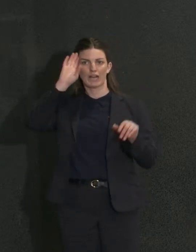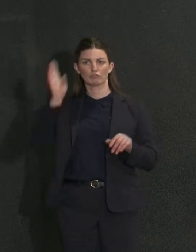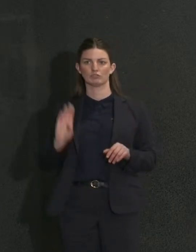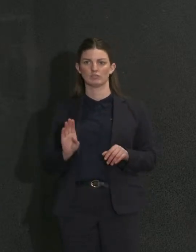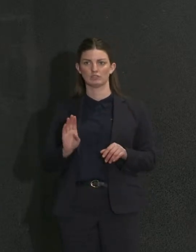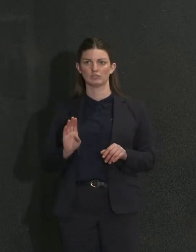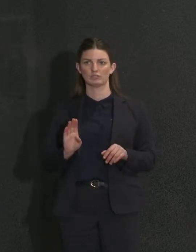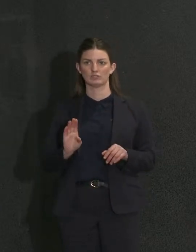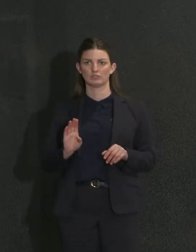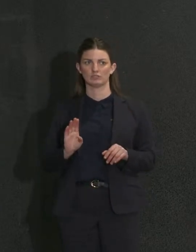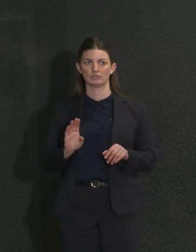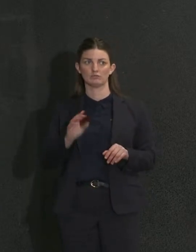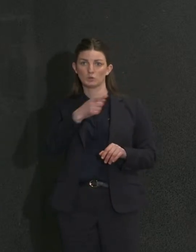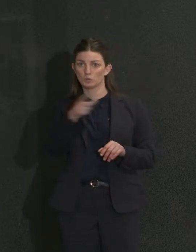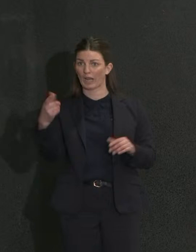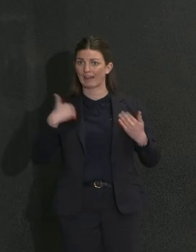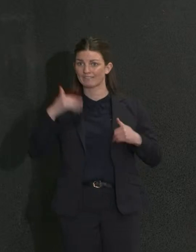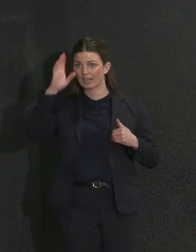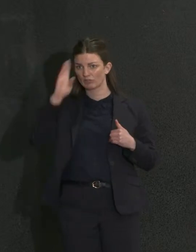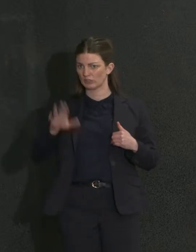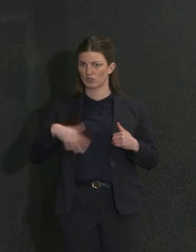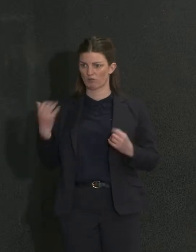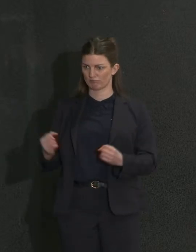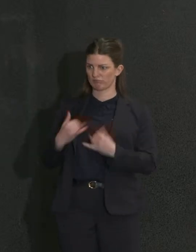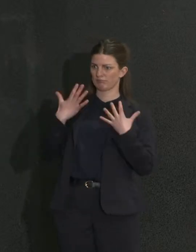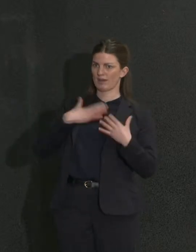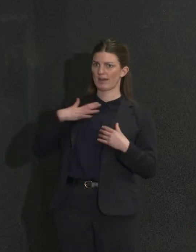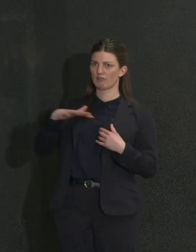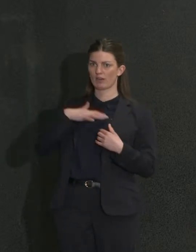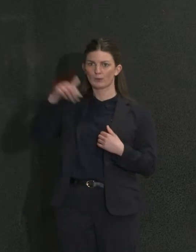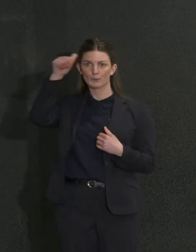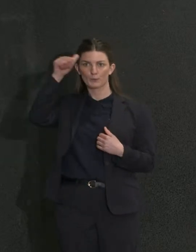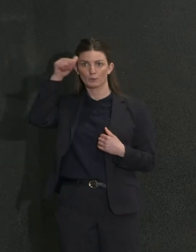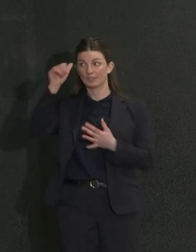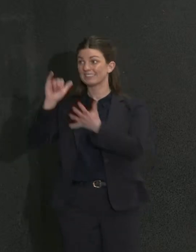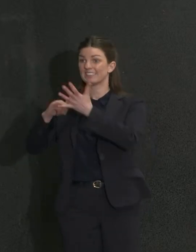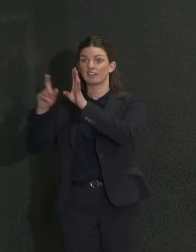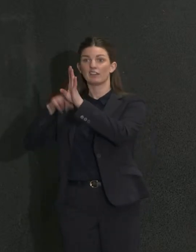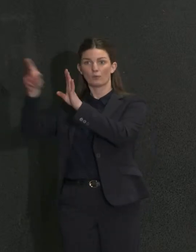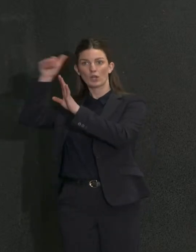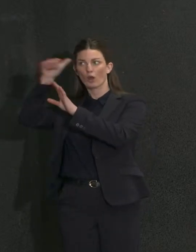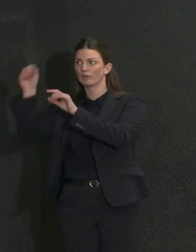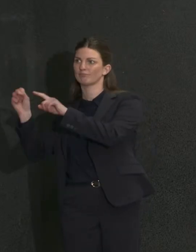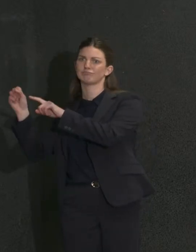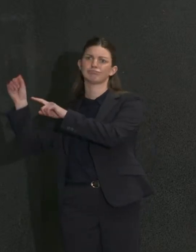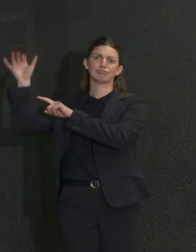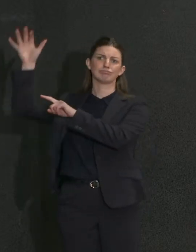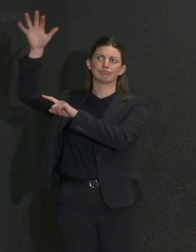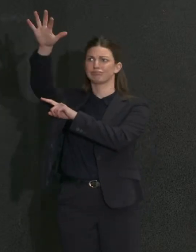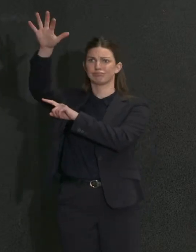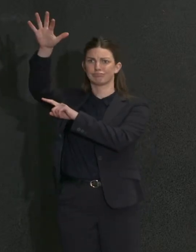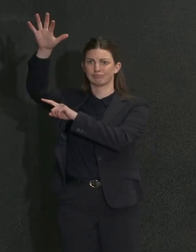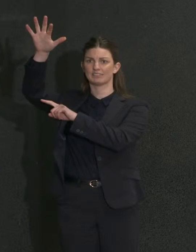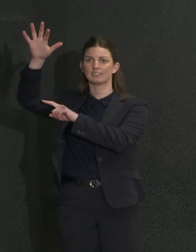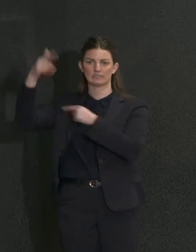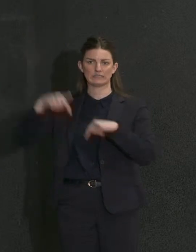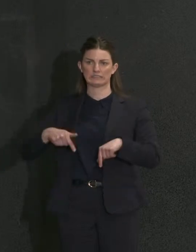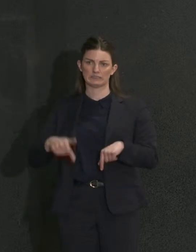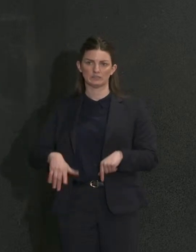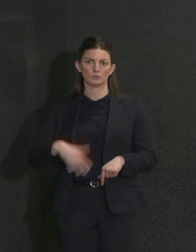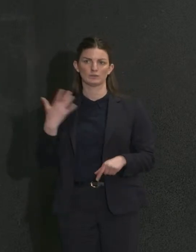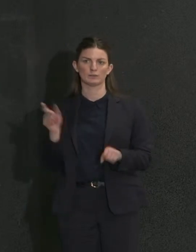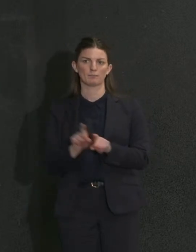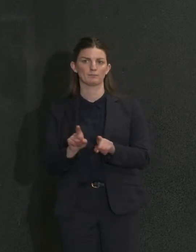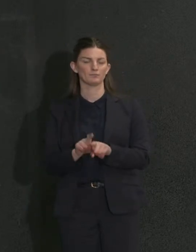we certainly don't want a situation where we've got to fight on multiple fronts because it gets away from us in regional Victoria. Is it safe to assume that